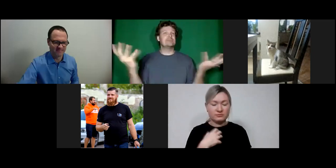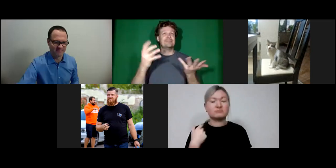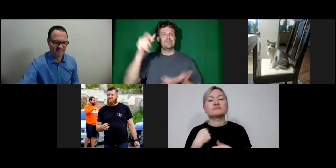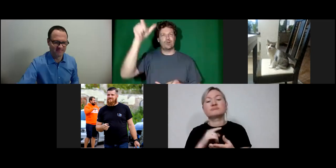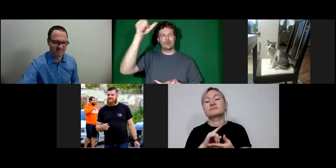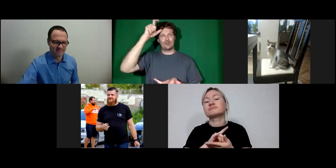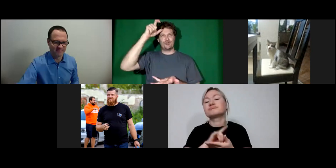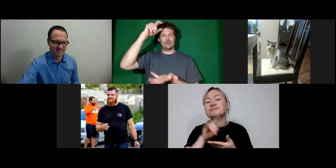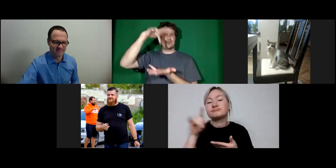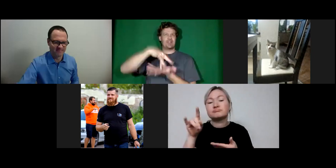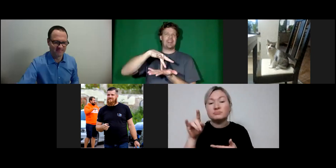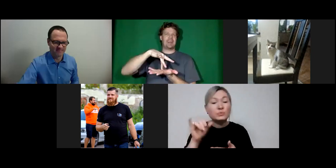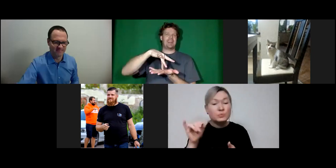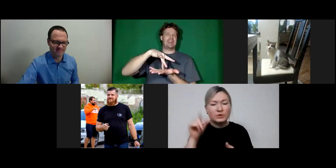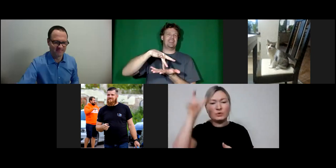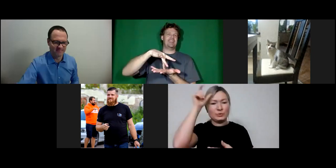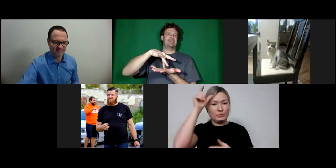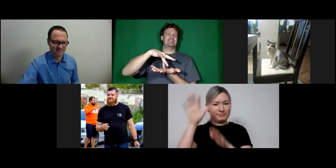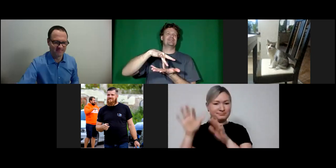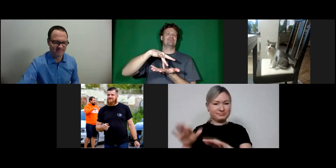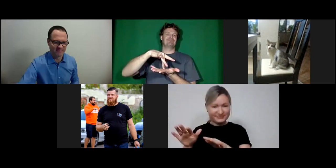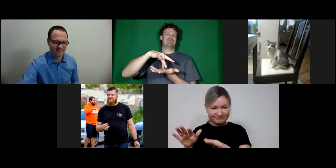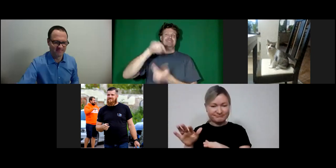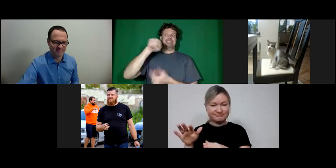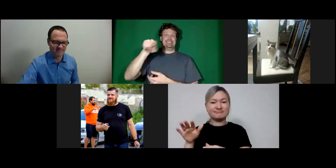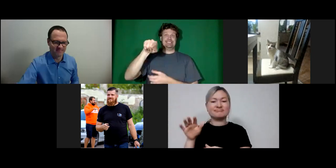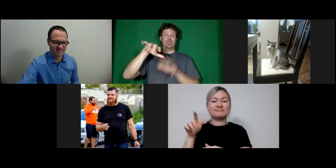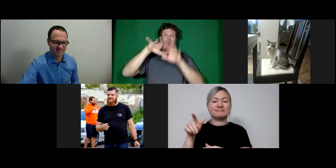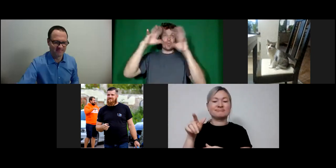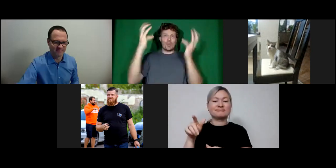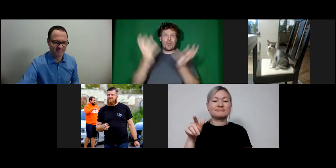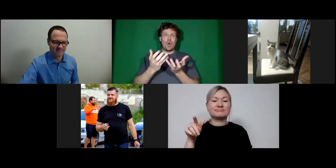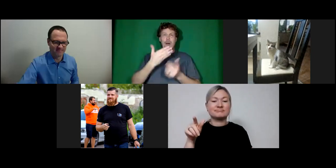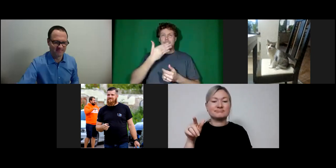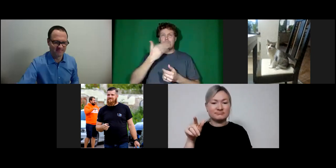World Champions, and that was in Turkey.